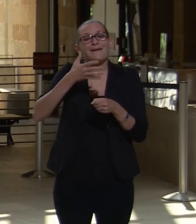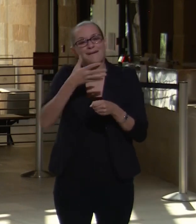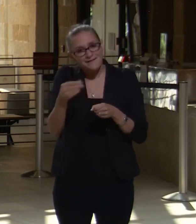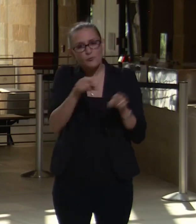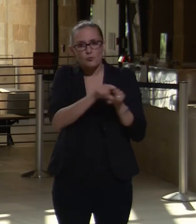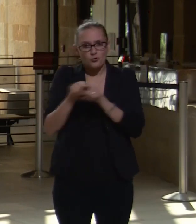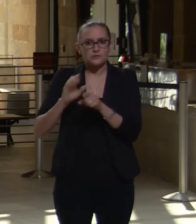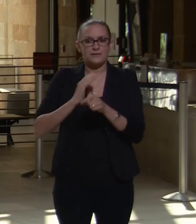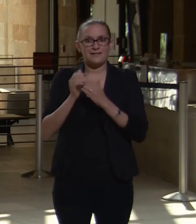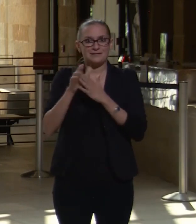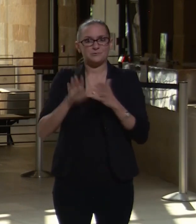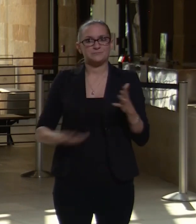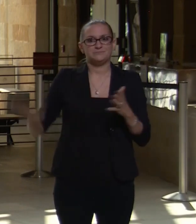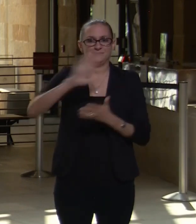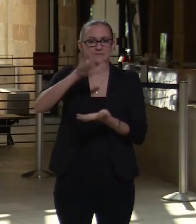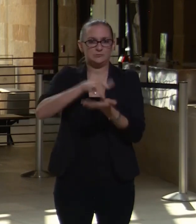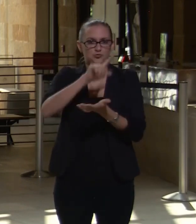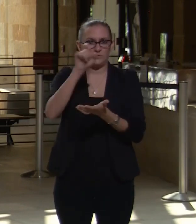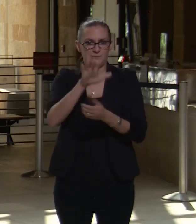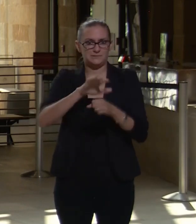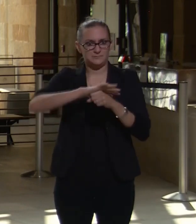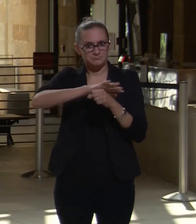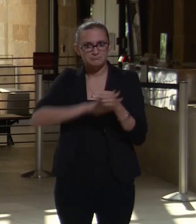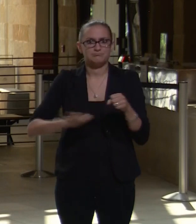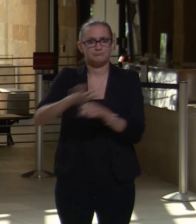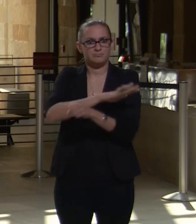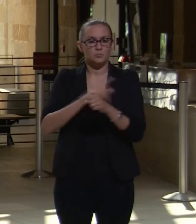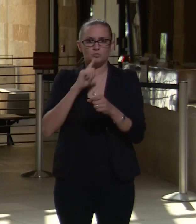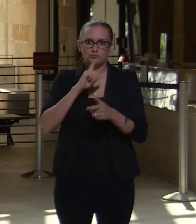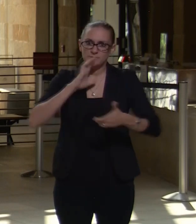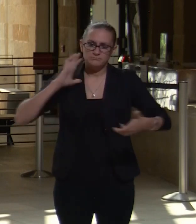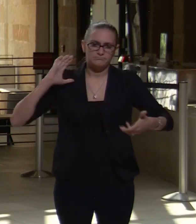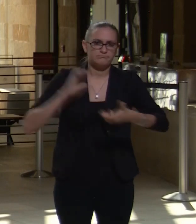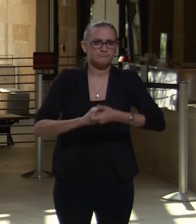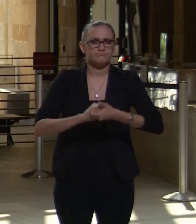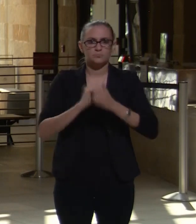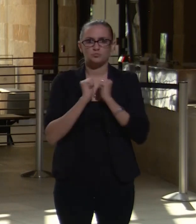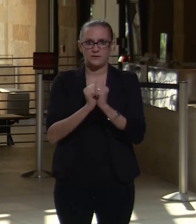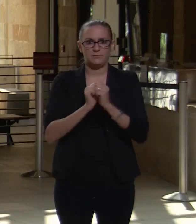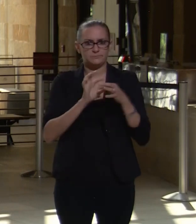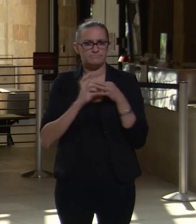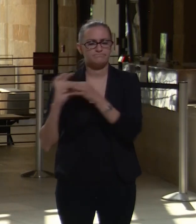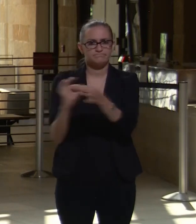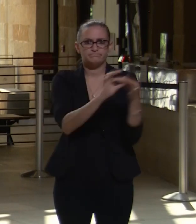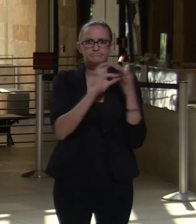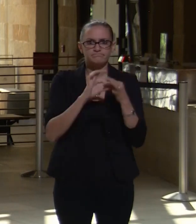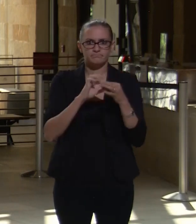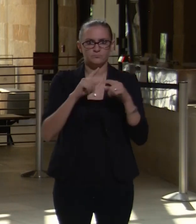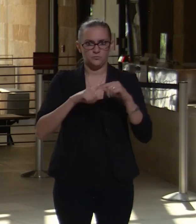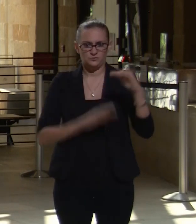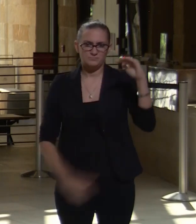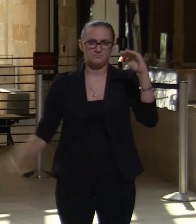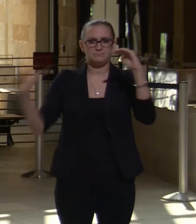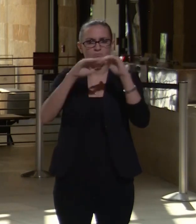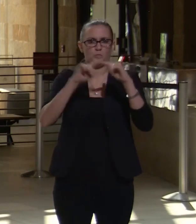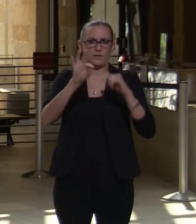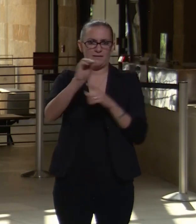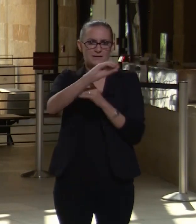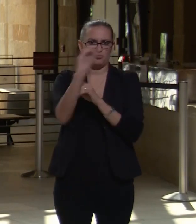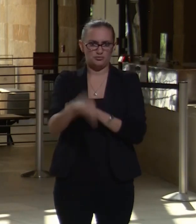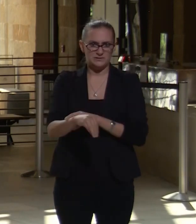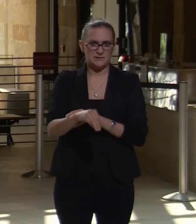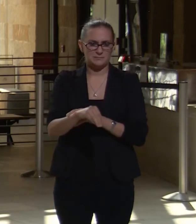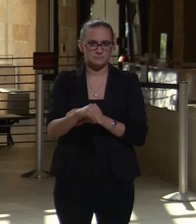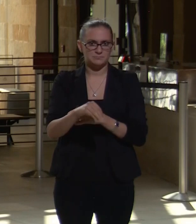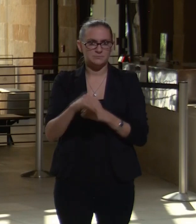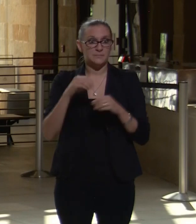also our leaders around Central Texas, who've banded together to help us get to a 90% reduction in